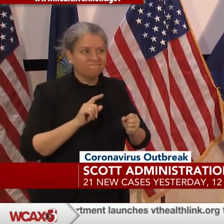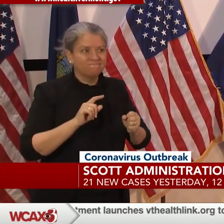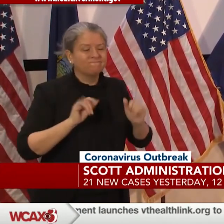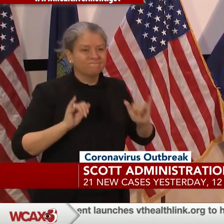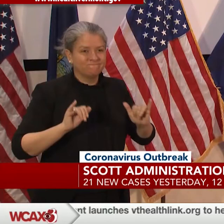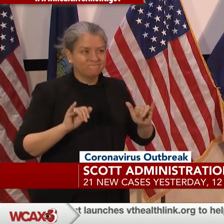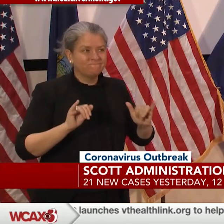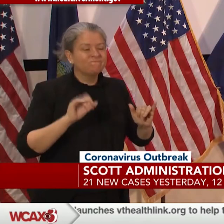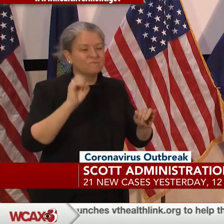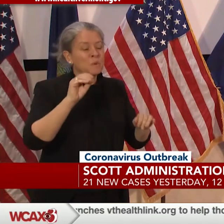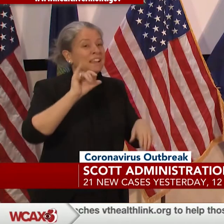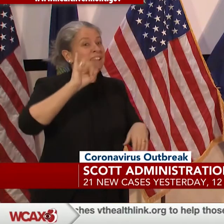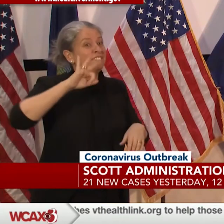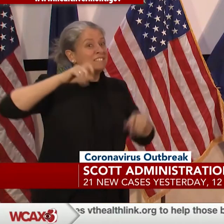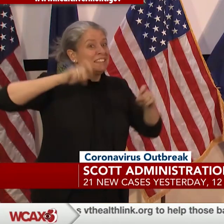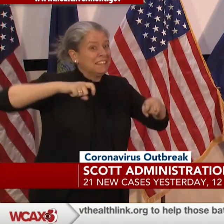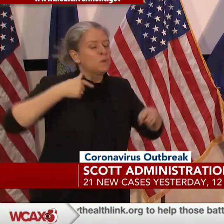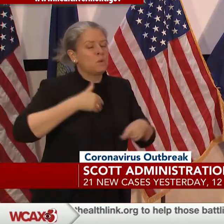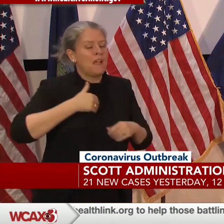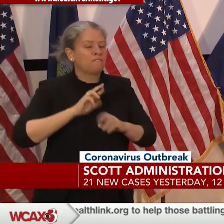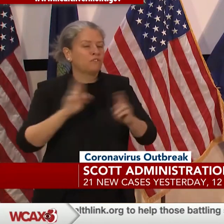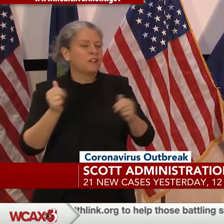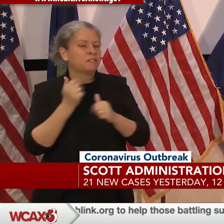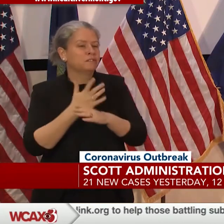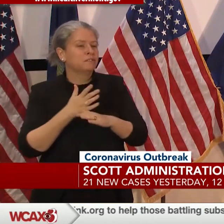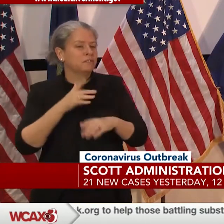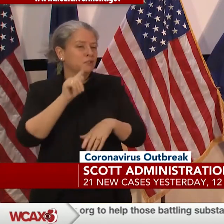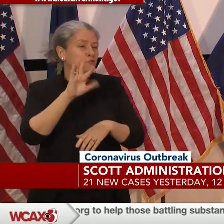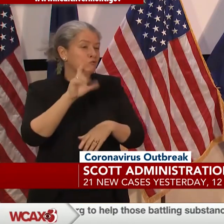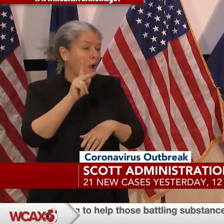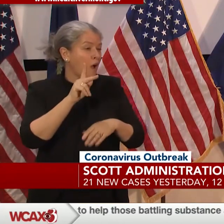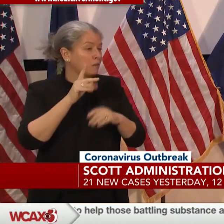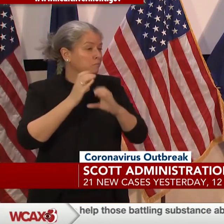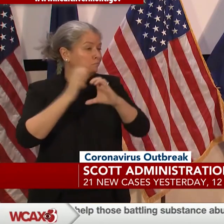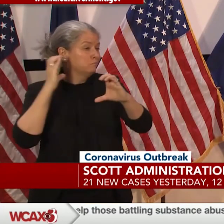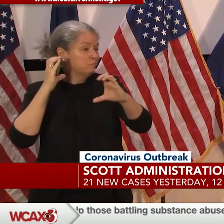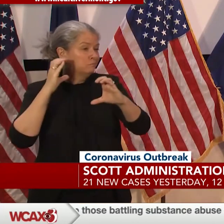necessary, but we want to make sure, again, that we're prepared for the worst.